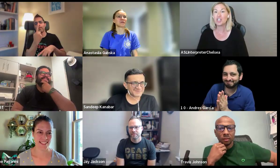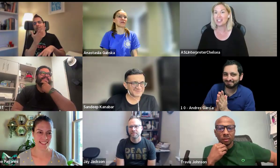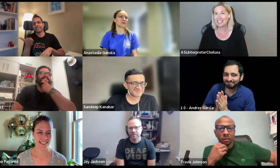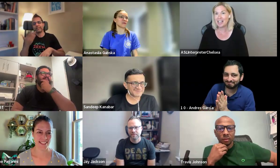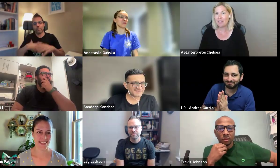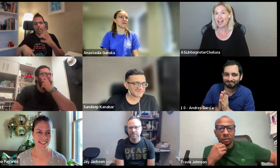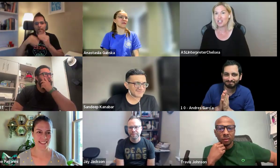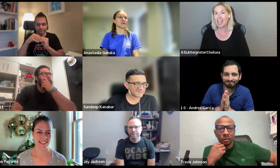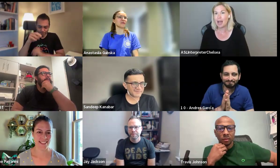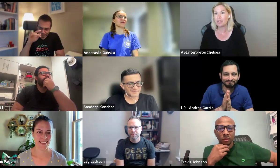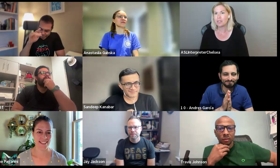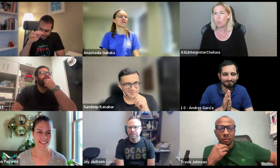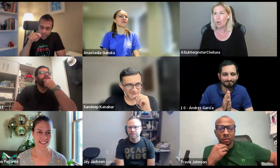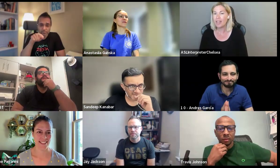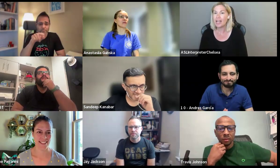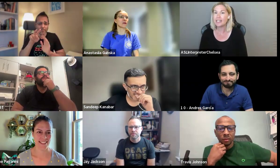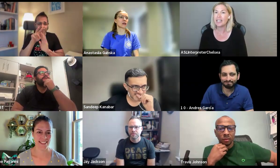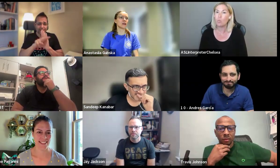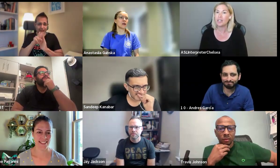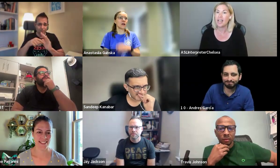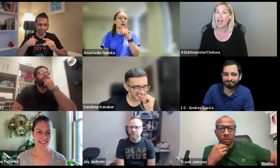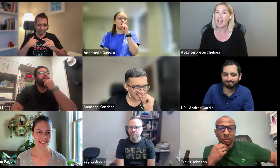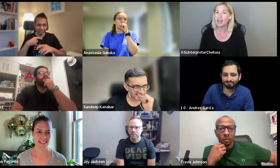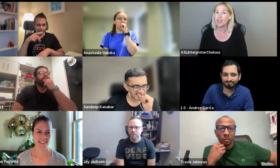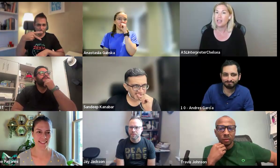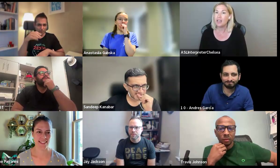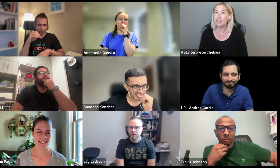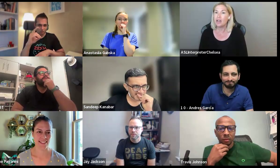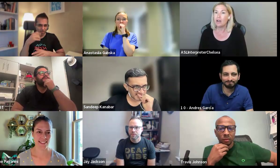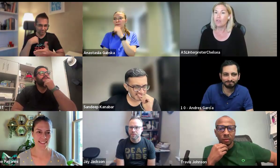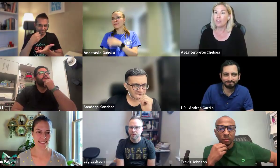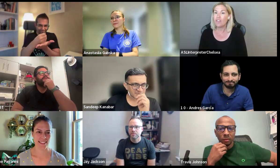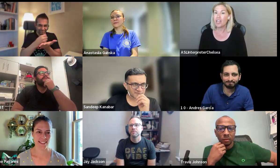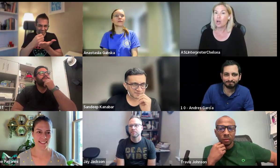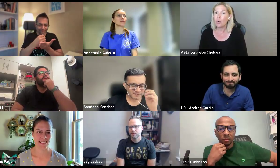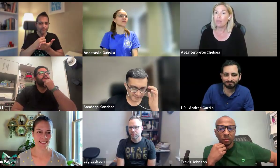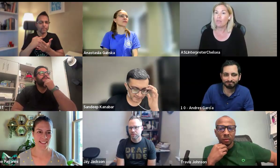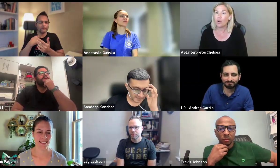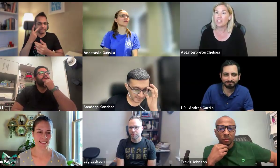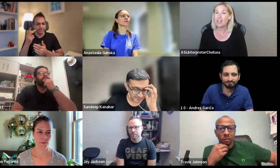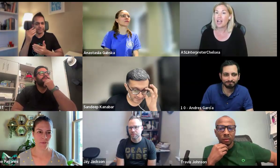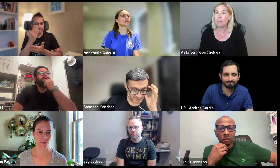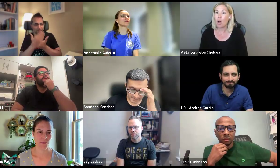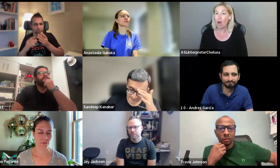We shall see if it actually happens. And one thing I did want to add for the video and for the sign